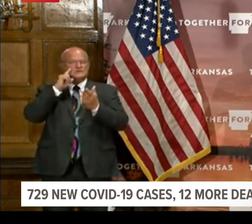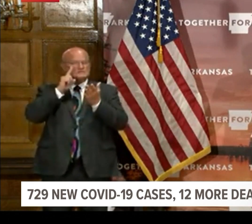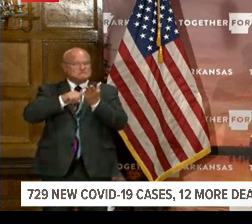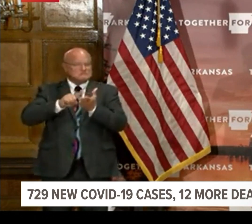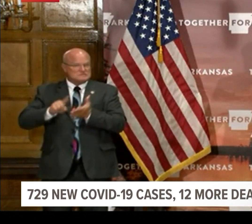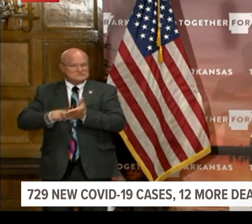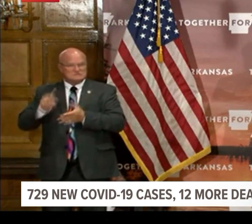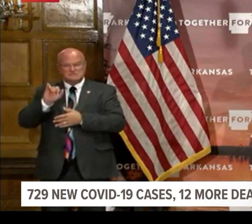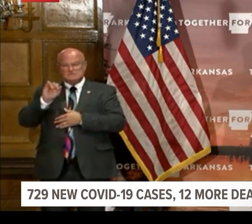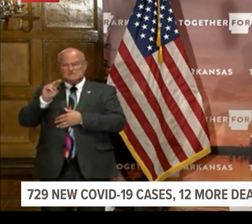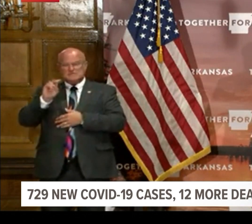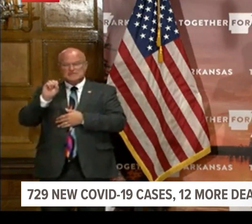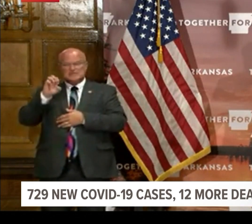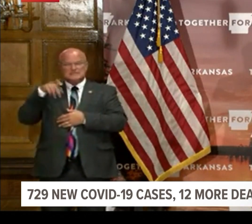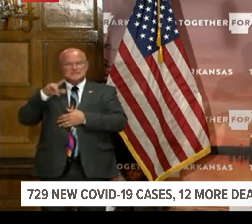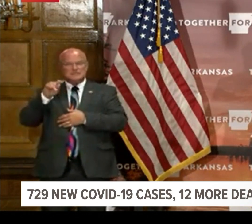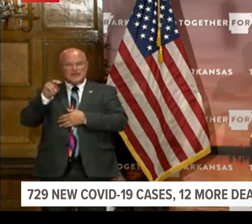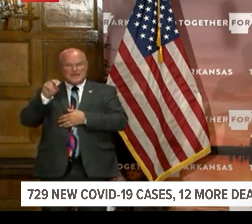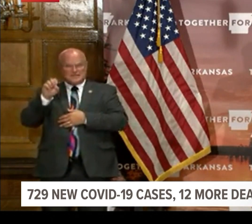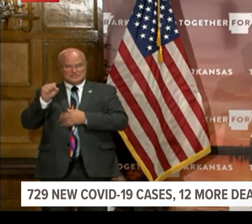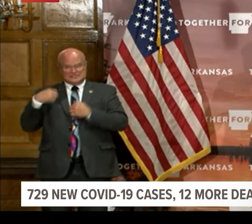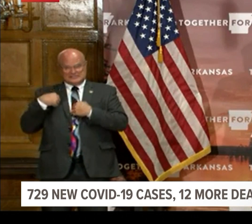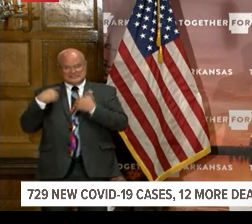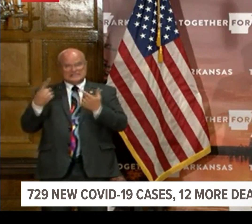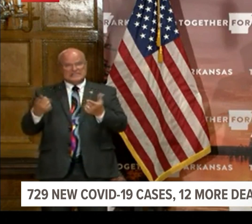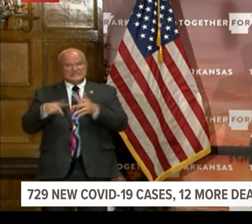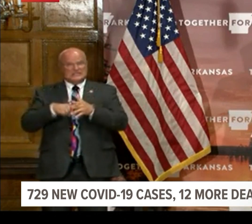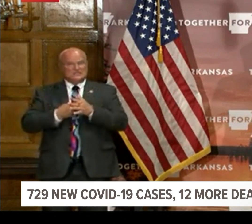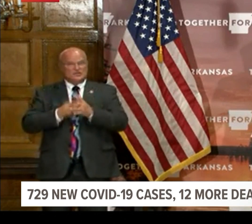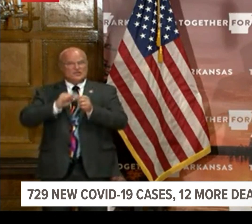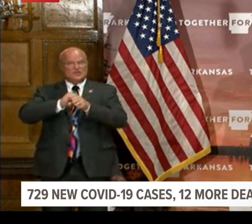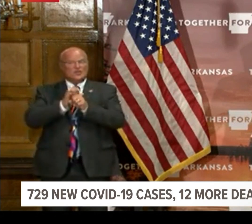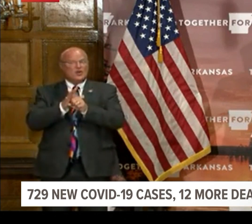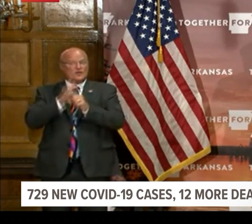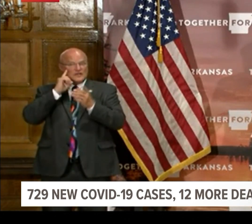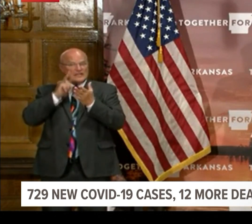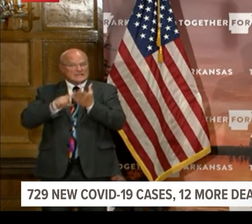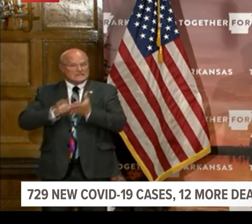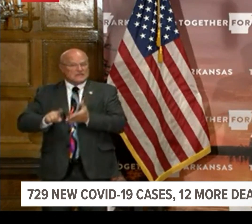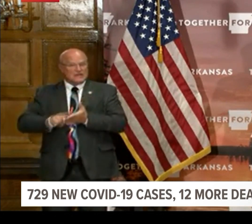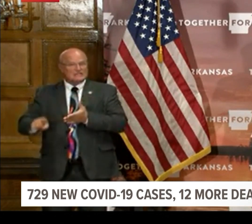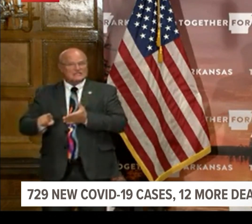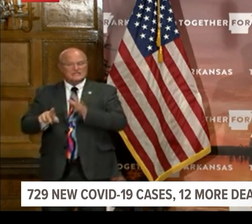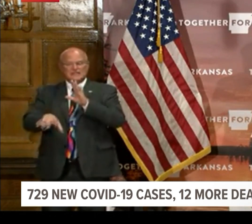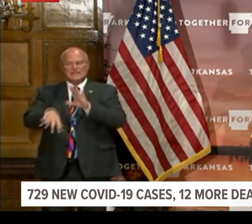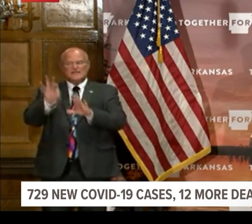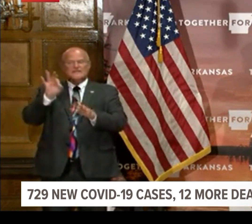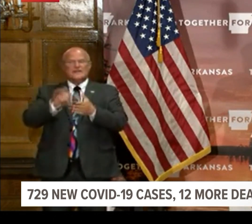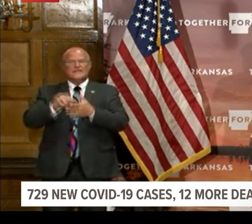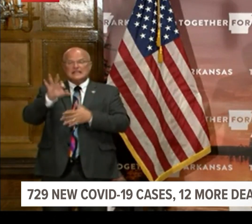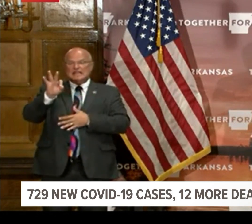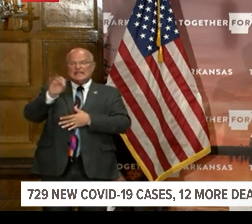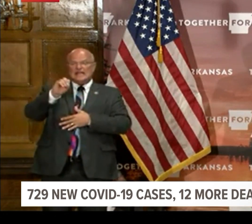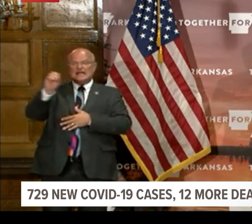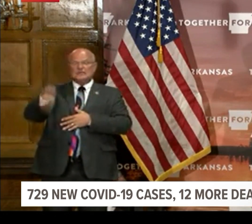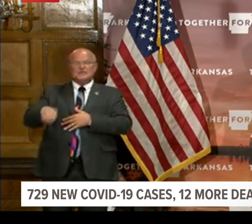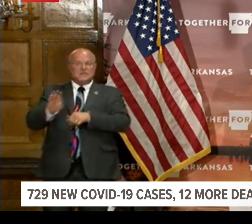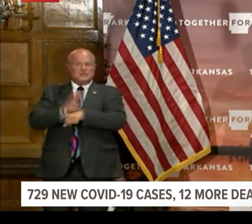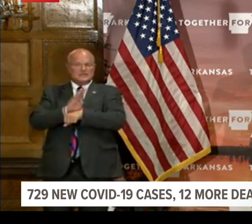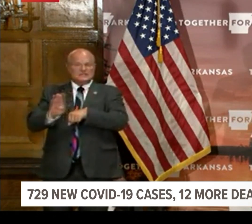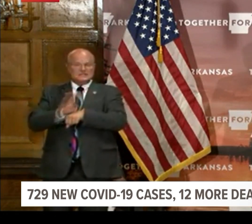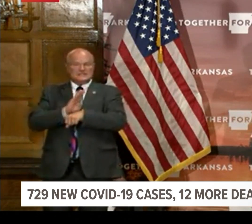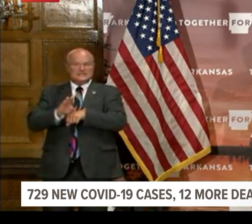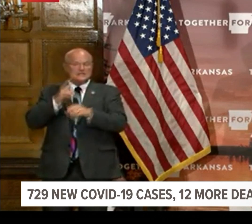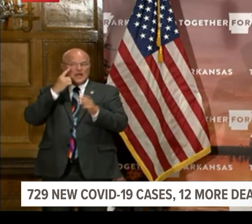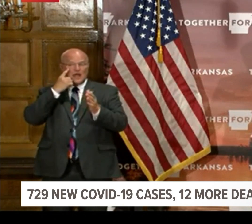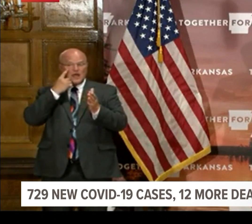inspections since they started their COVID inspections, and they have found that 90% of the businesses that